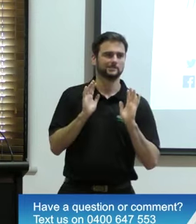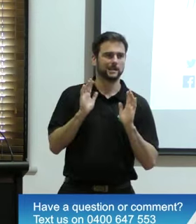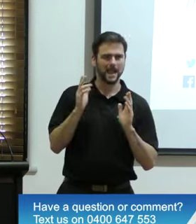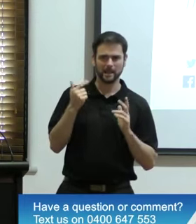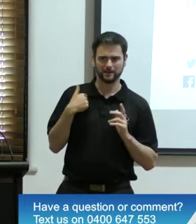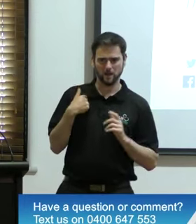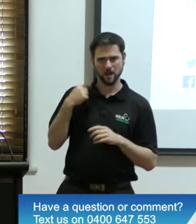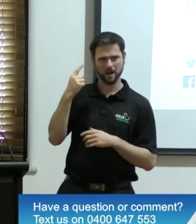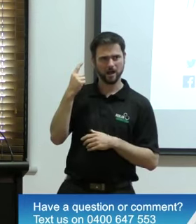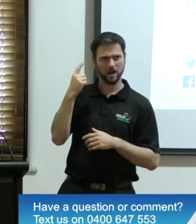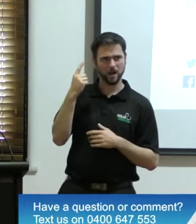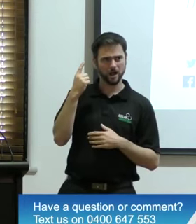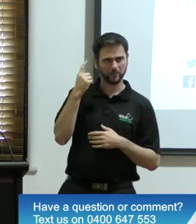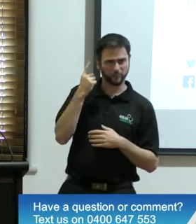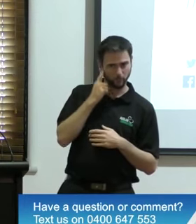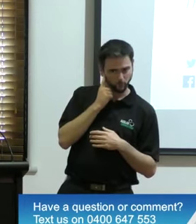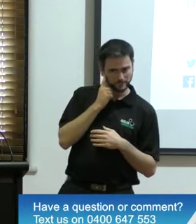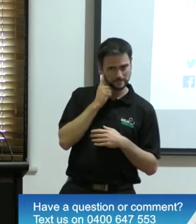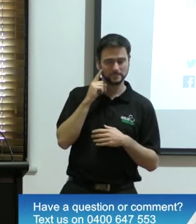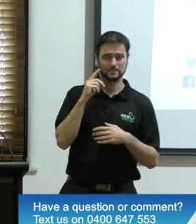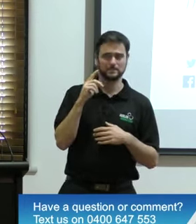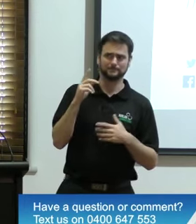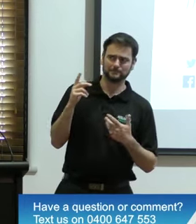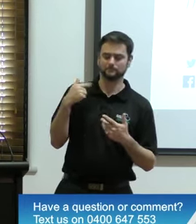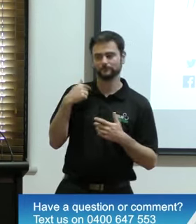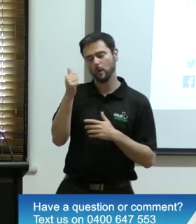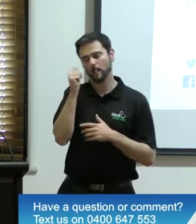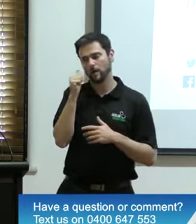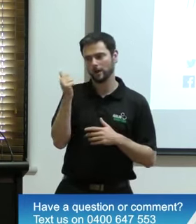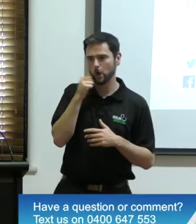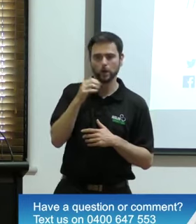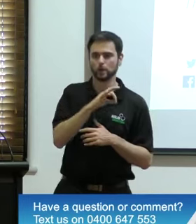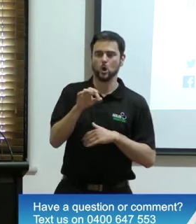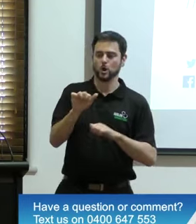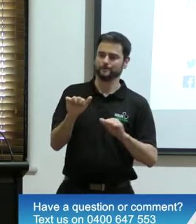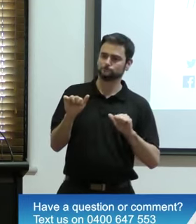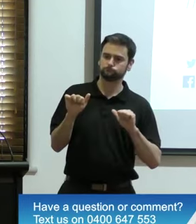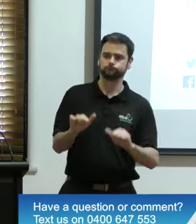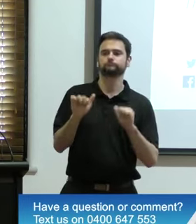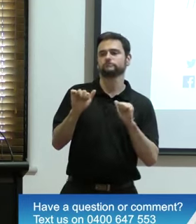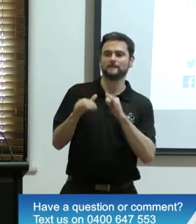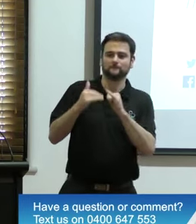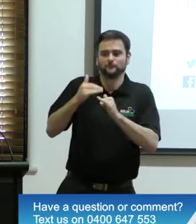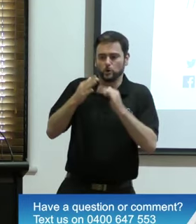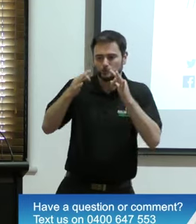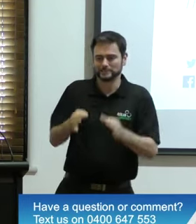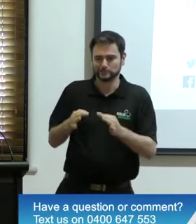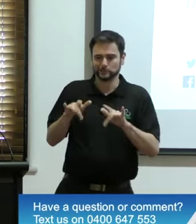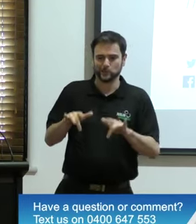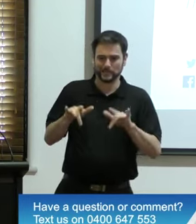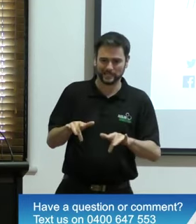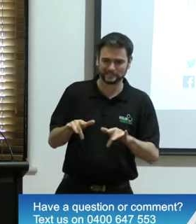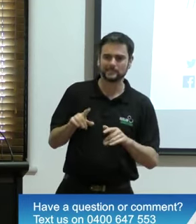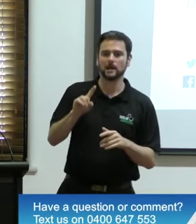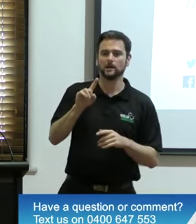to believe might have, and I know there hasn't been any final decisions made, but what might